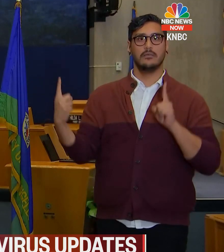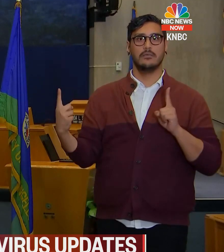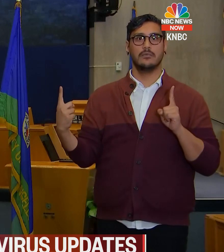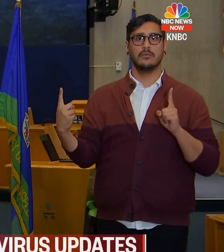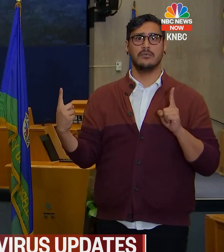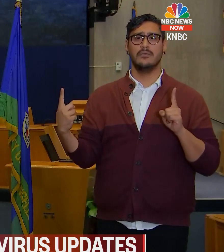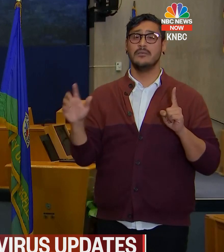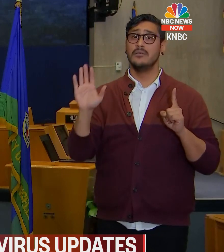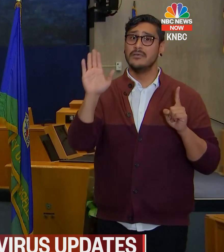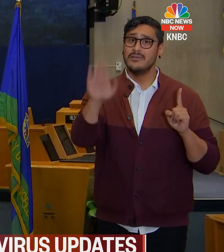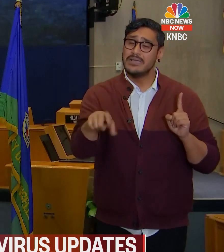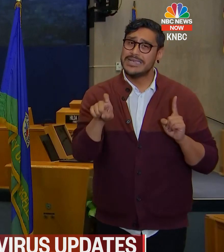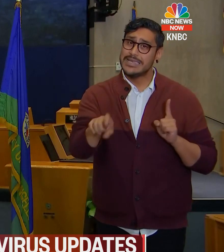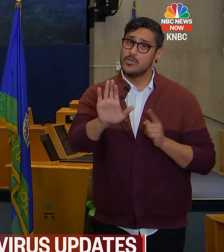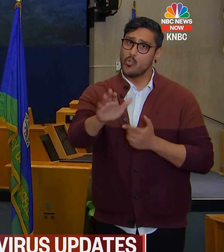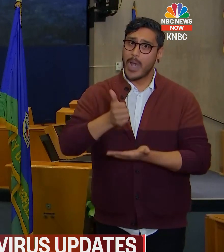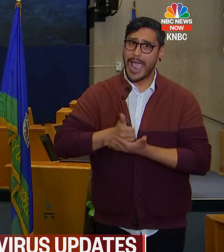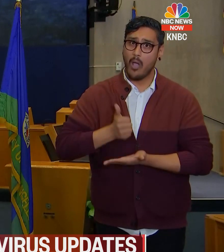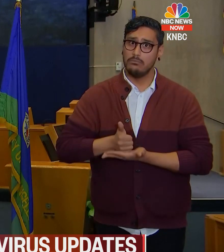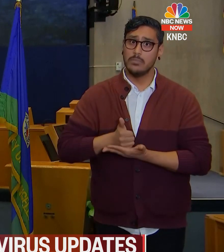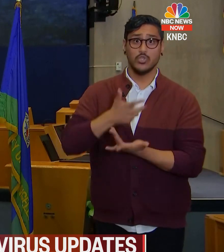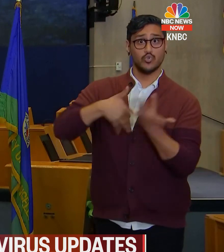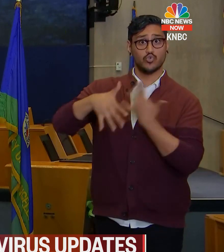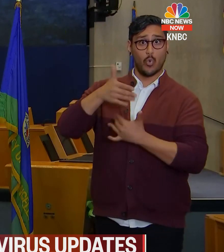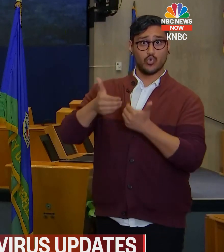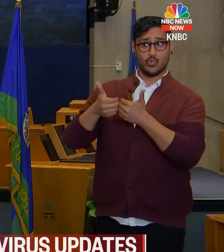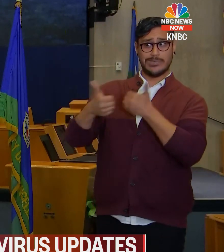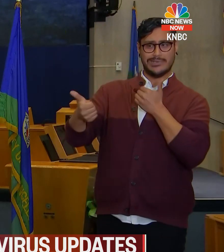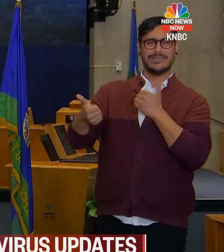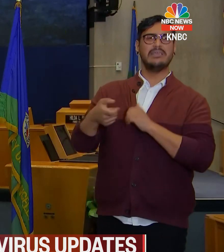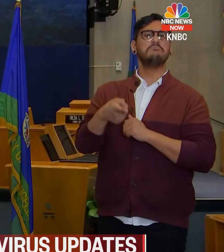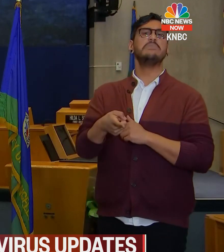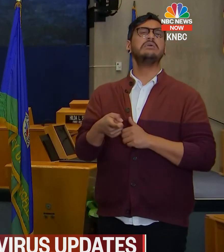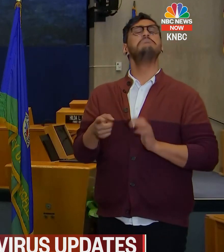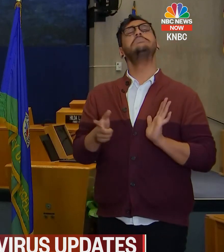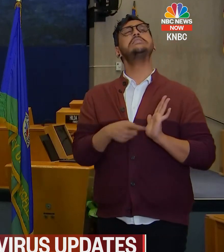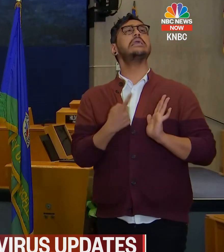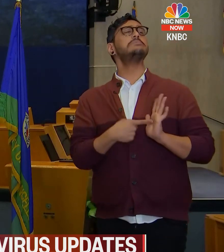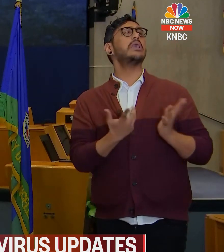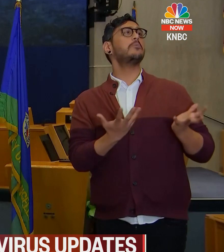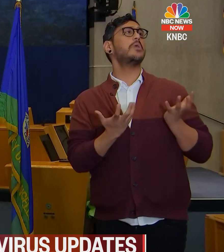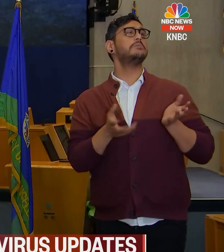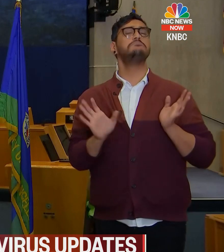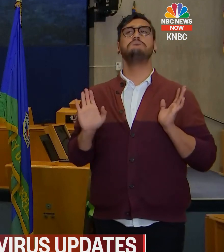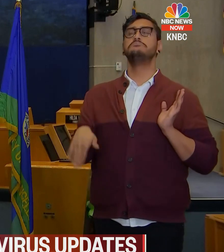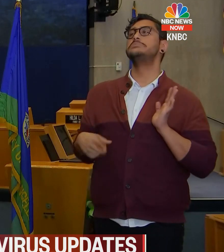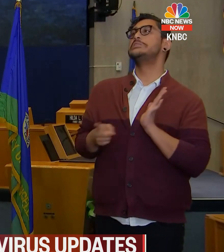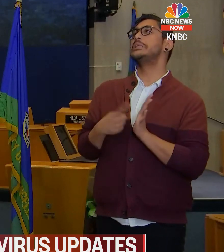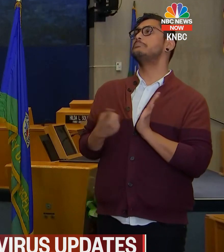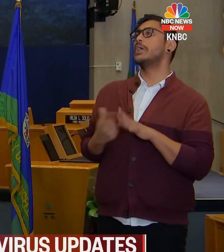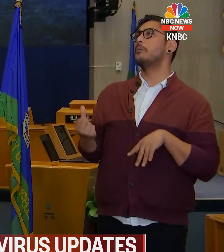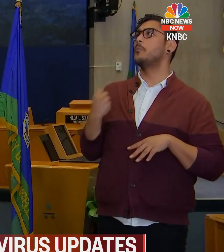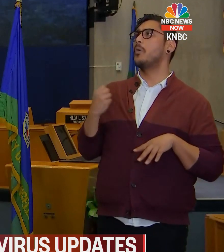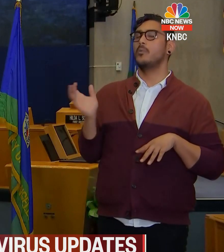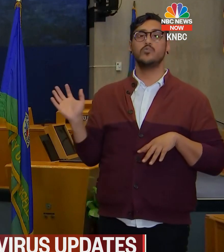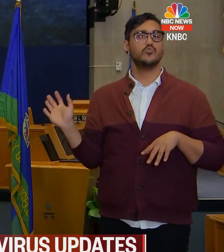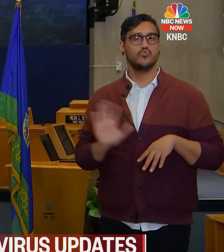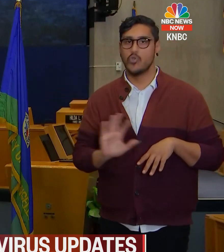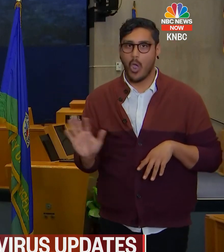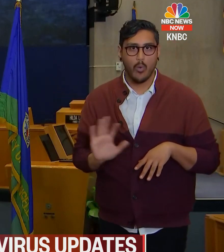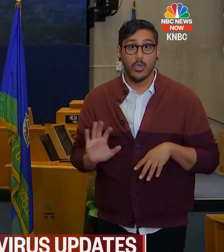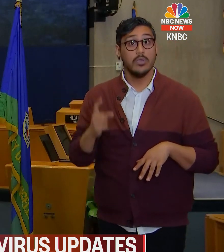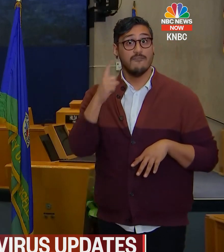help. Social distancing isn't a sometimes I do and sometimes I don't. For this to